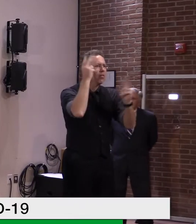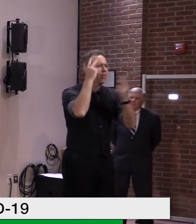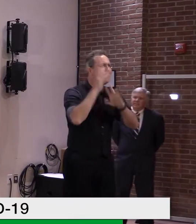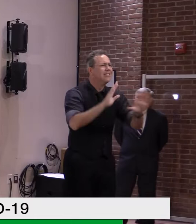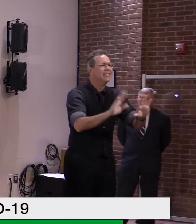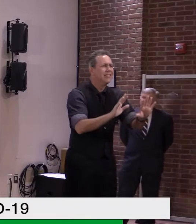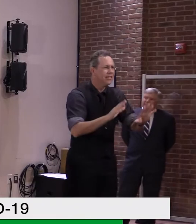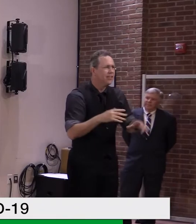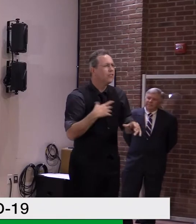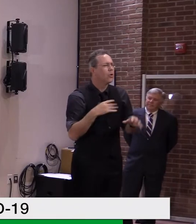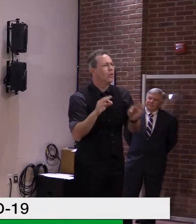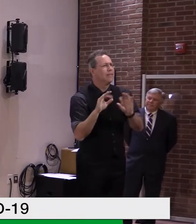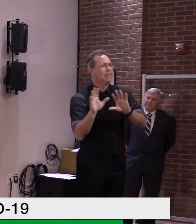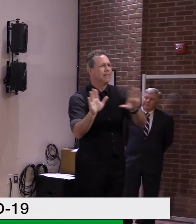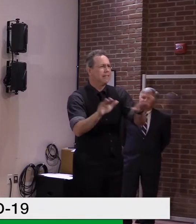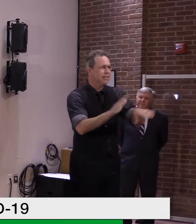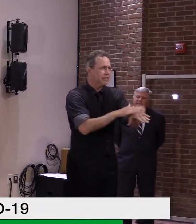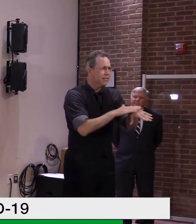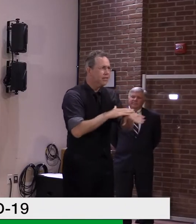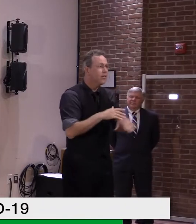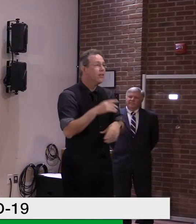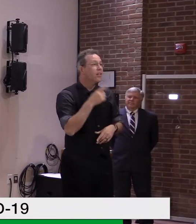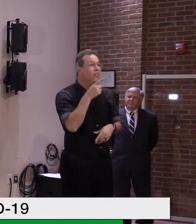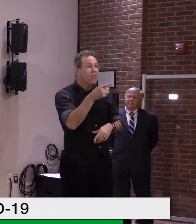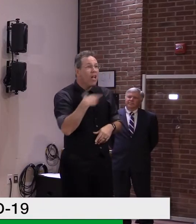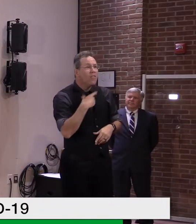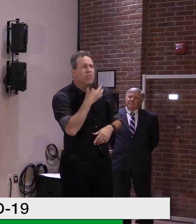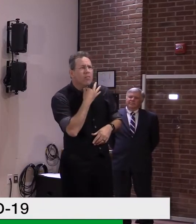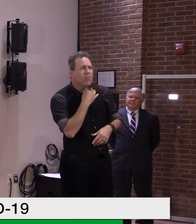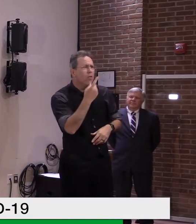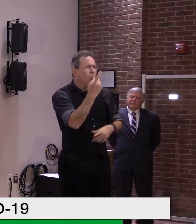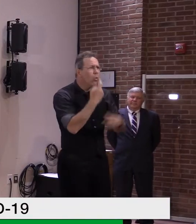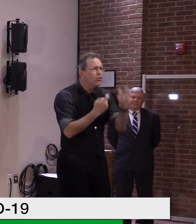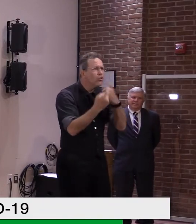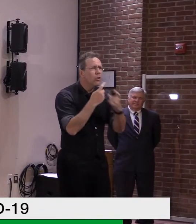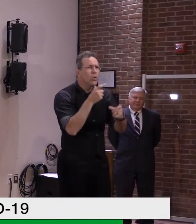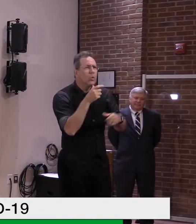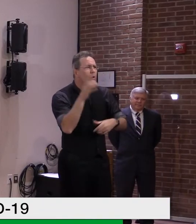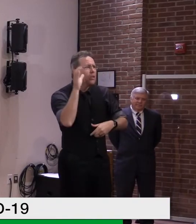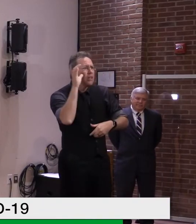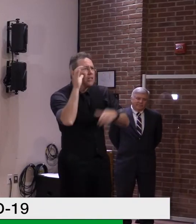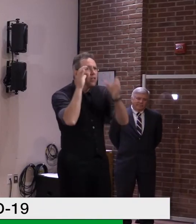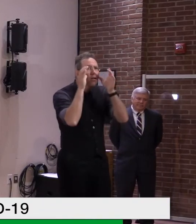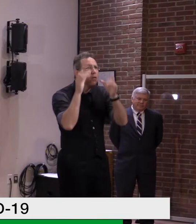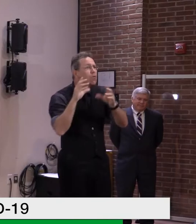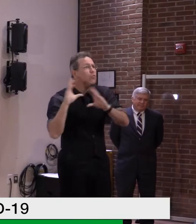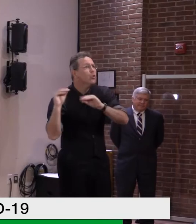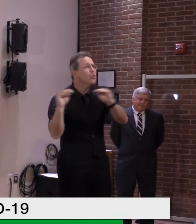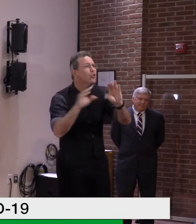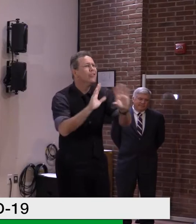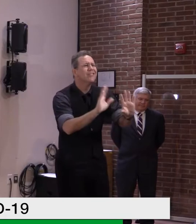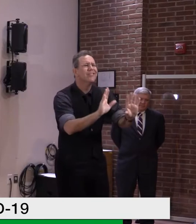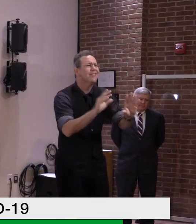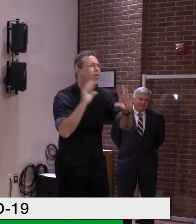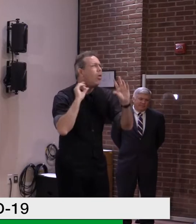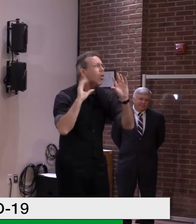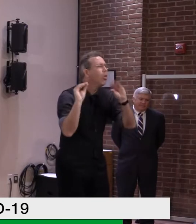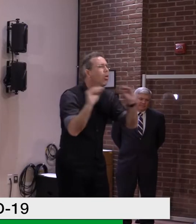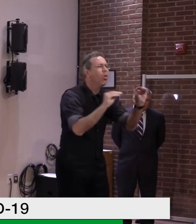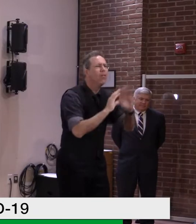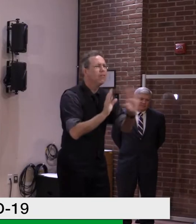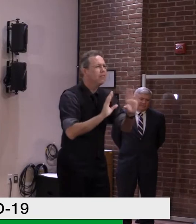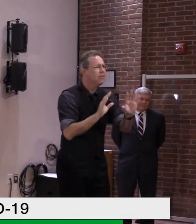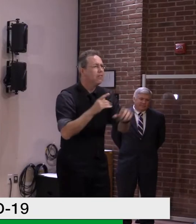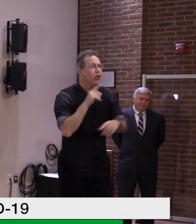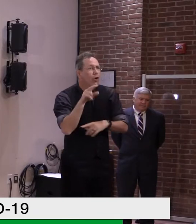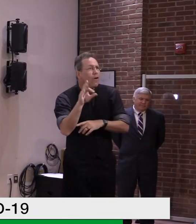have questions, if you've seen rumors or claims online about the vaccine being unsafe, think about reaching out to